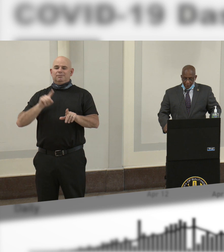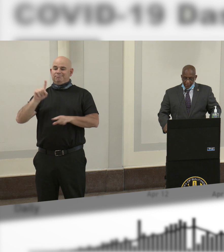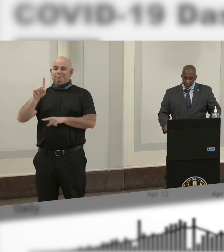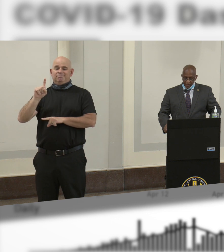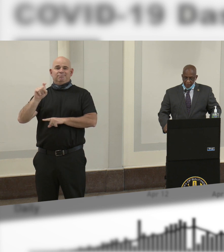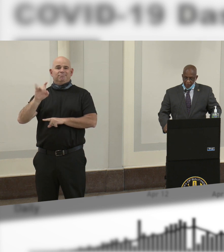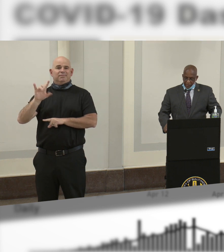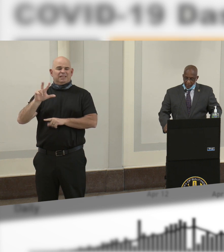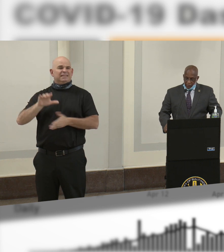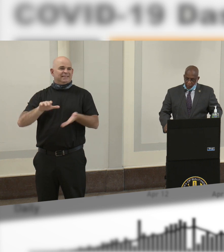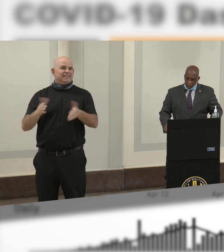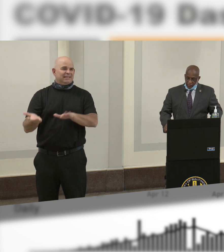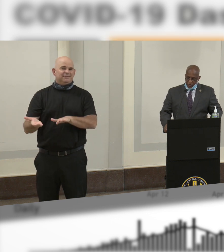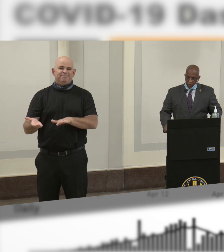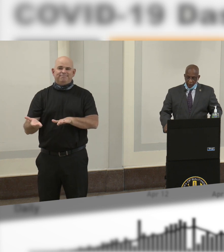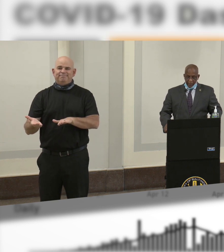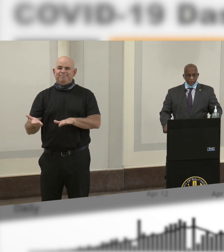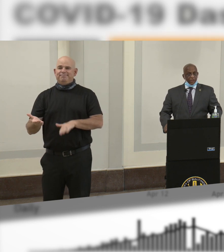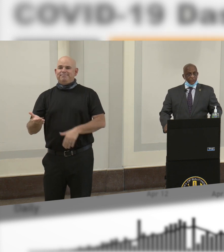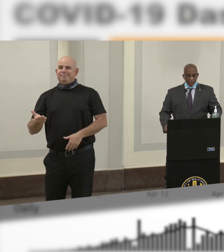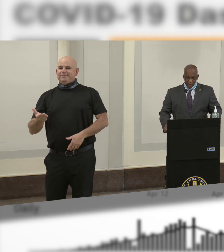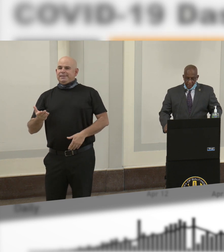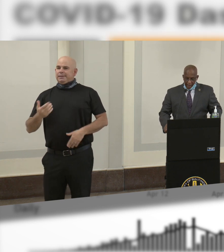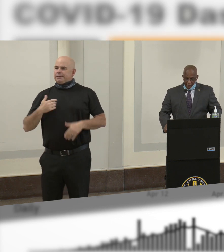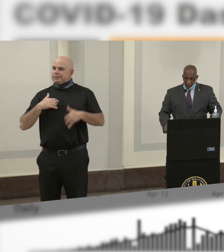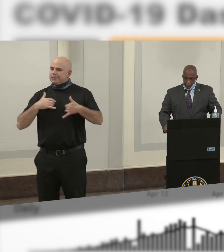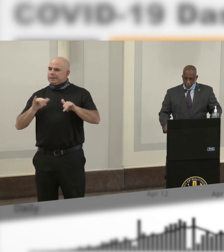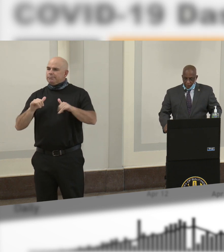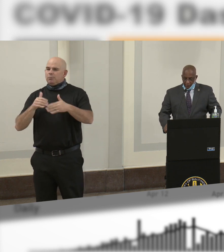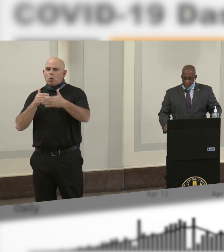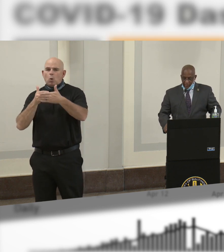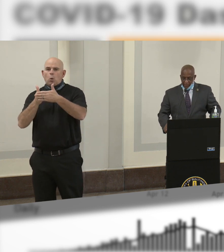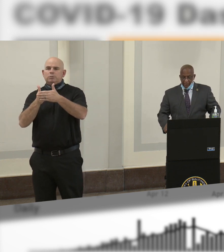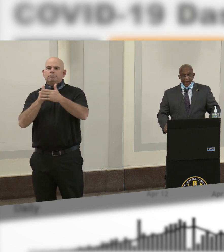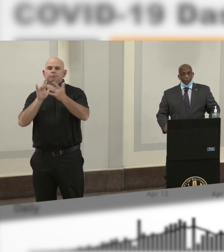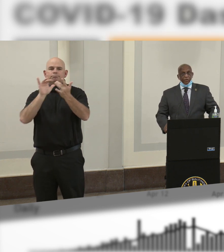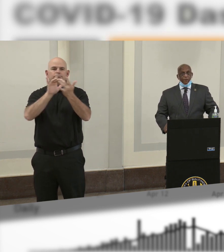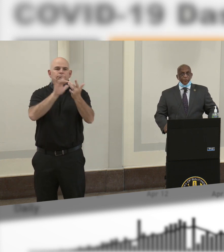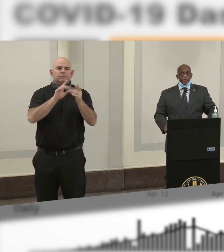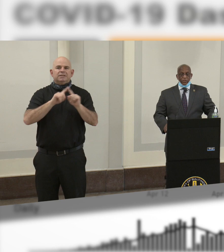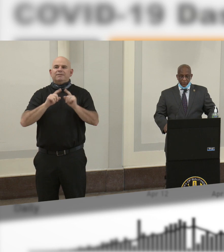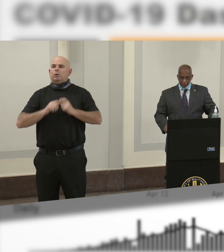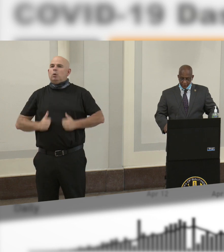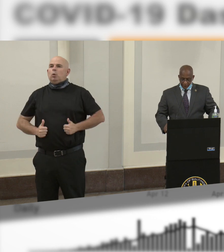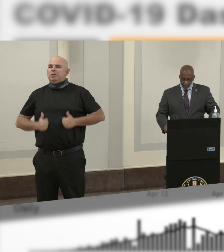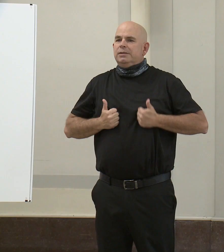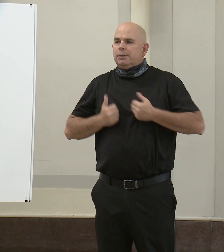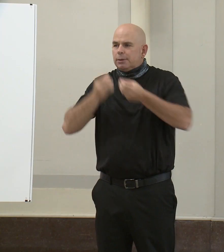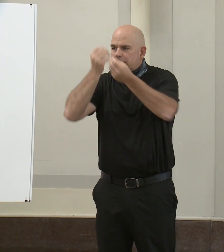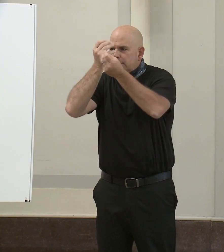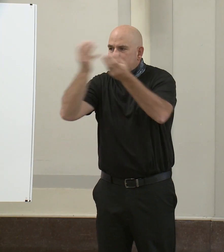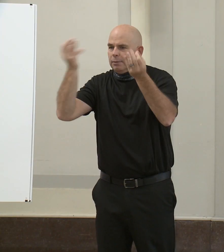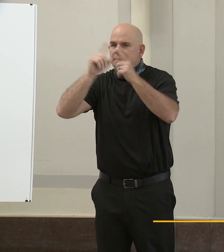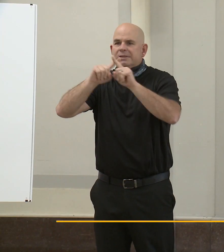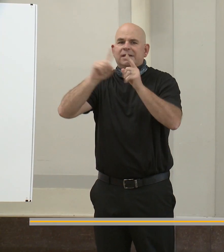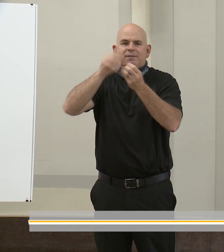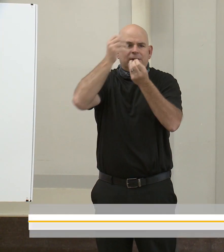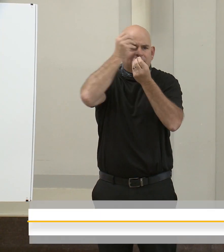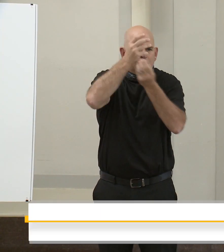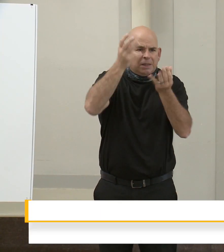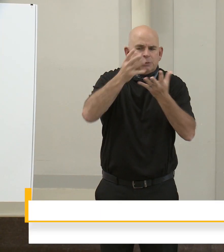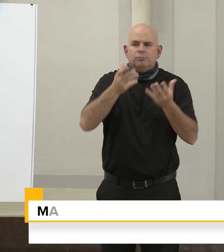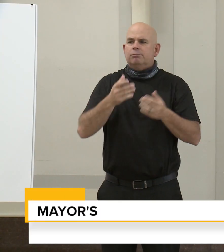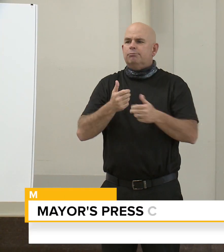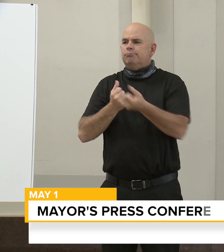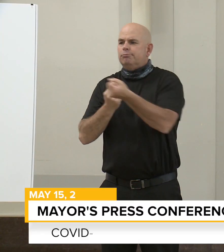I'm up here at least three times a week to ensure our residents have the most up-to-date and accurate information so they in turn